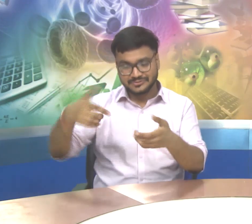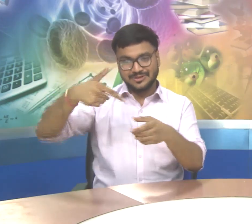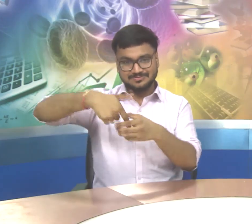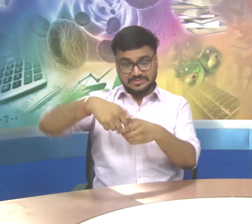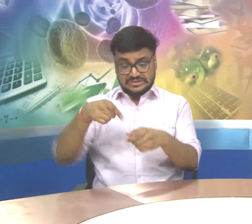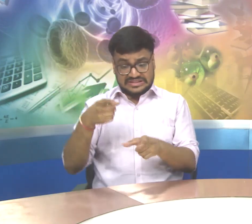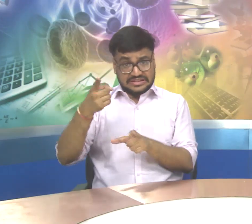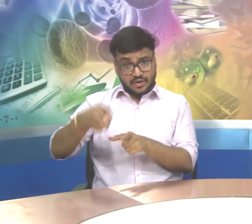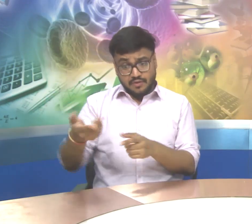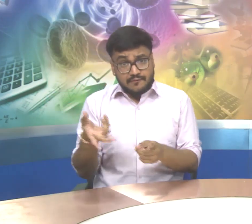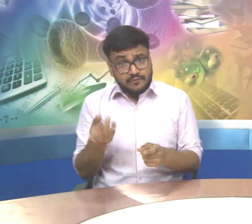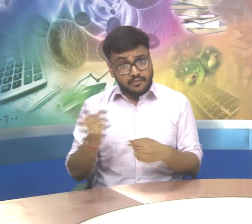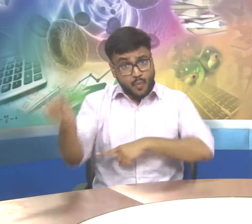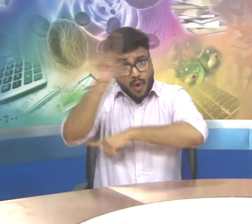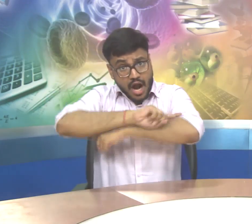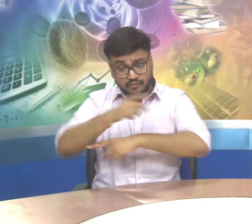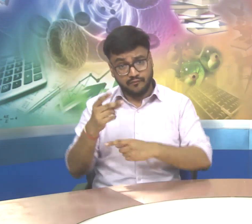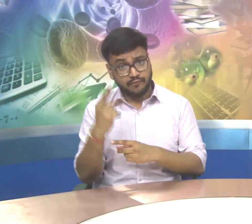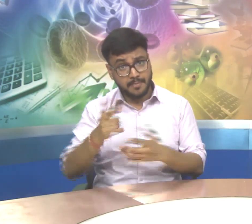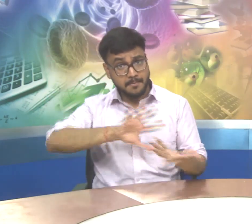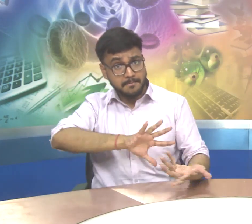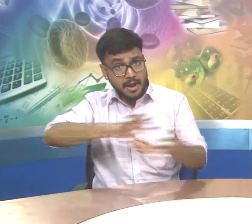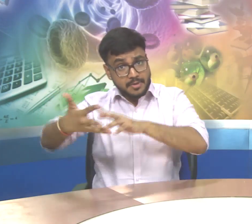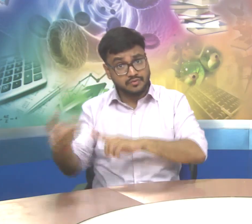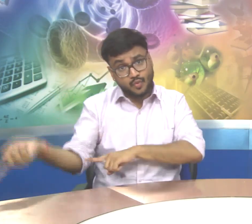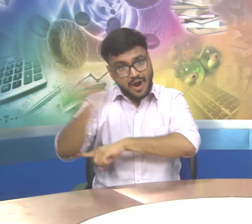like coal, petroleum, etc.